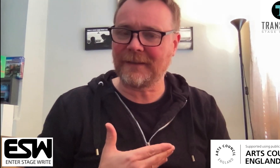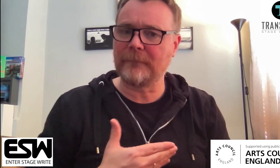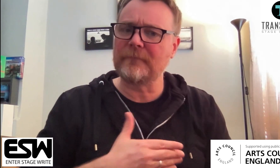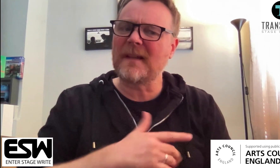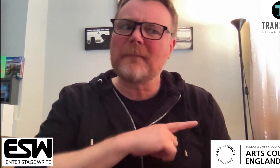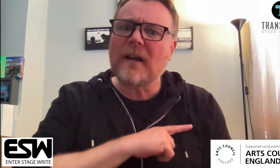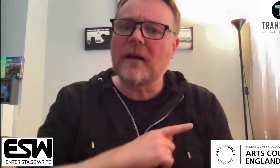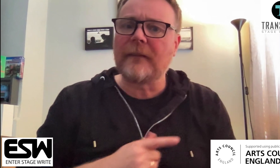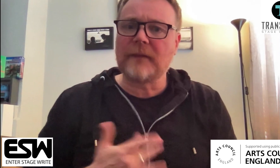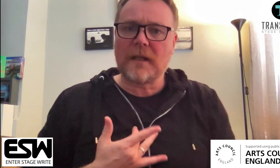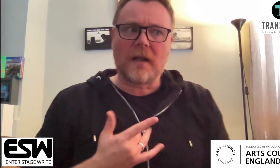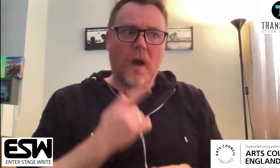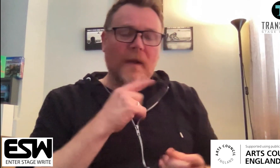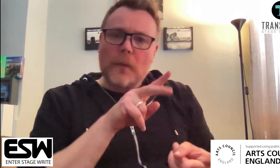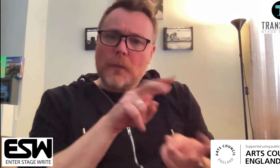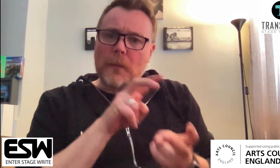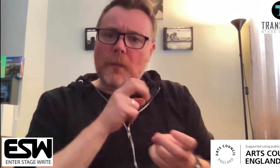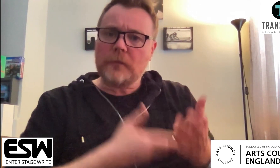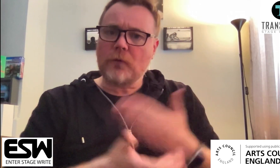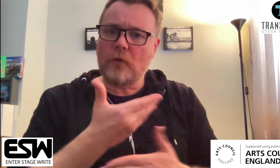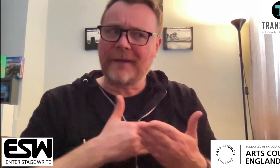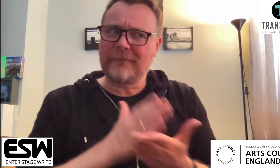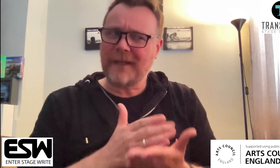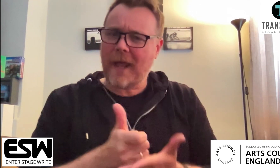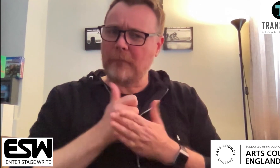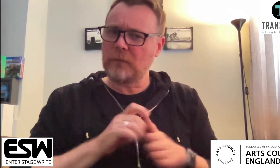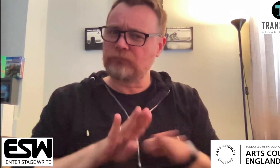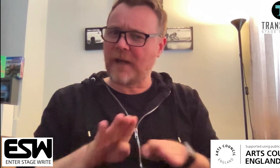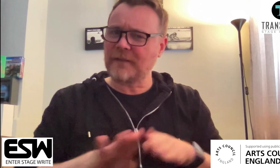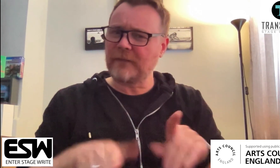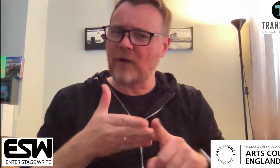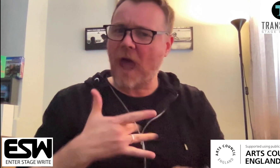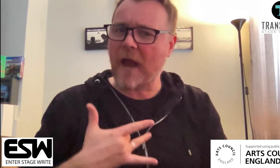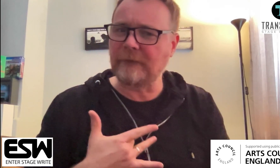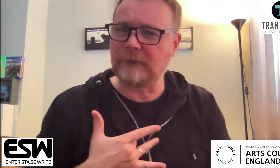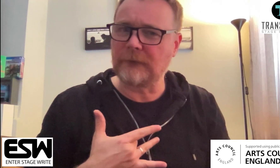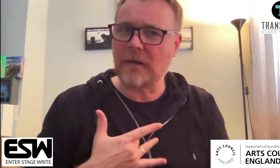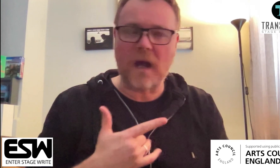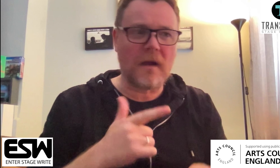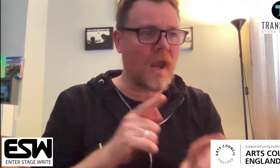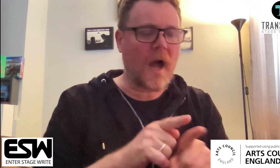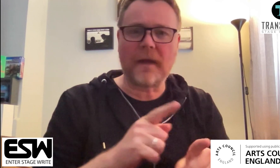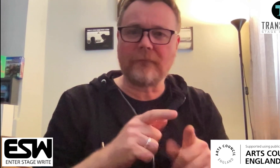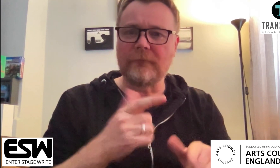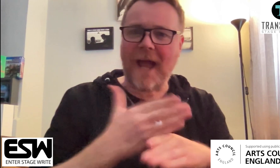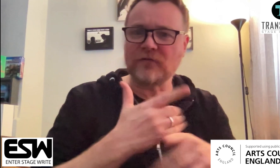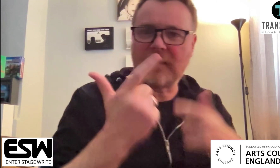of things. I think story helps us to really practice at life. Like, for example, you